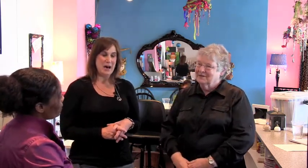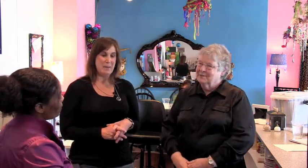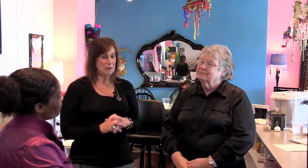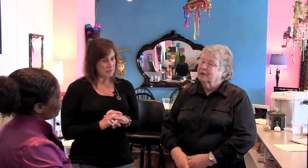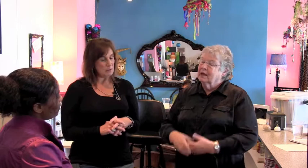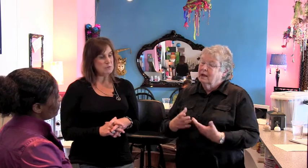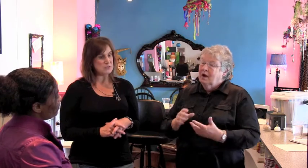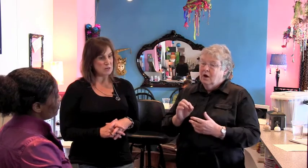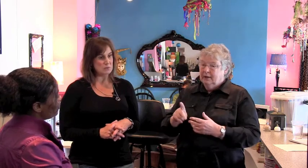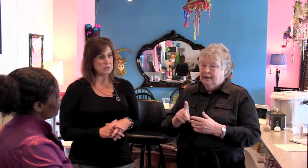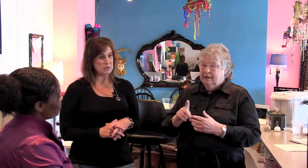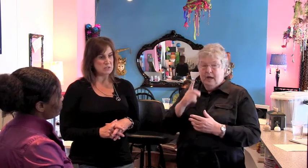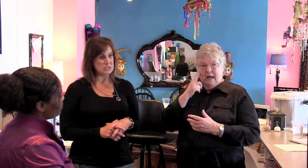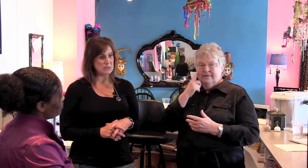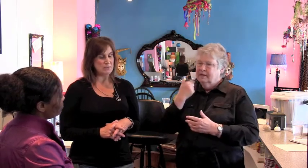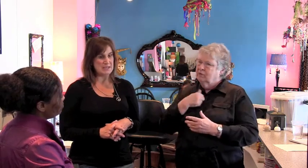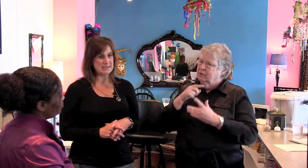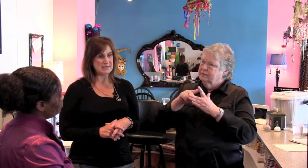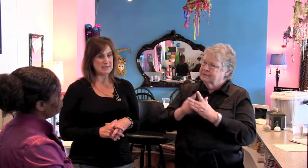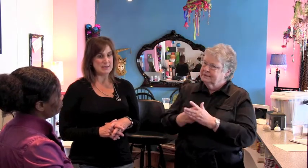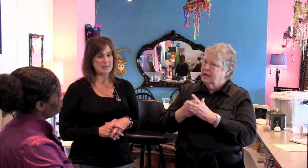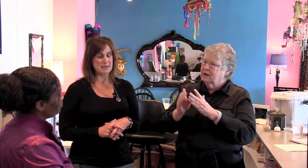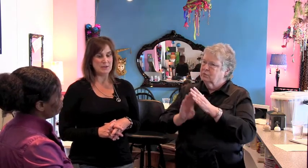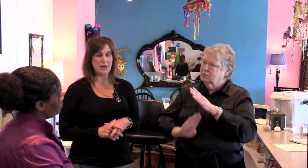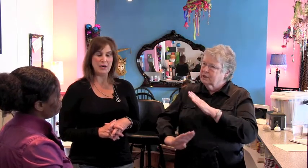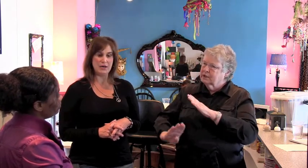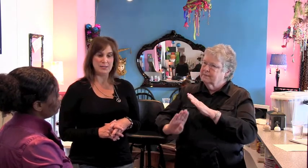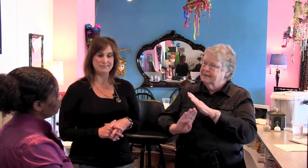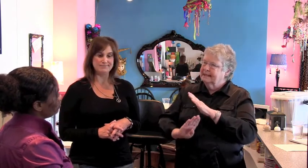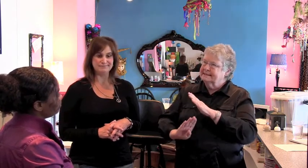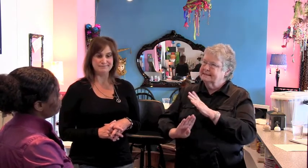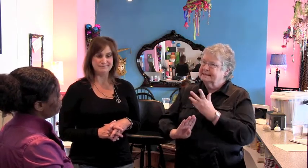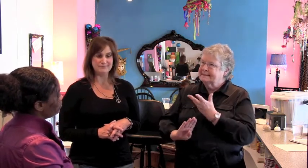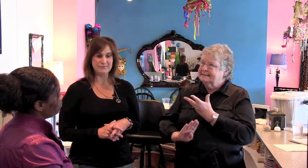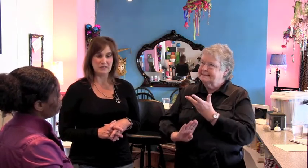sure. But I think we'll start with just the basic,